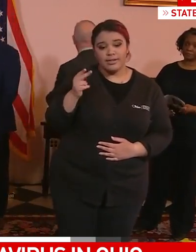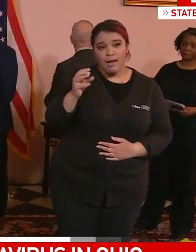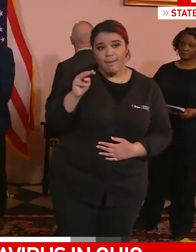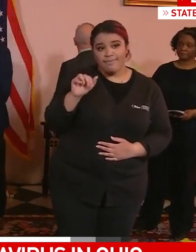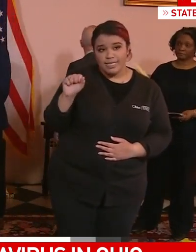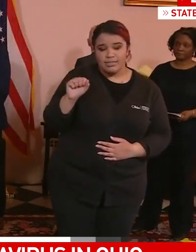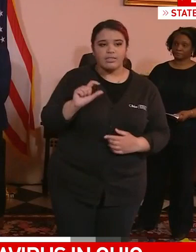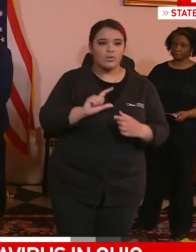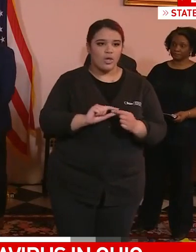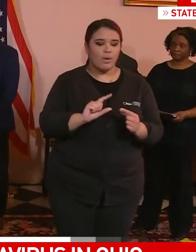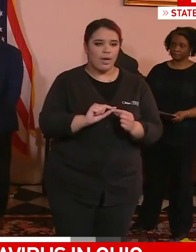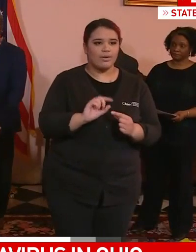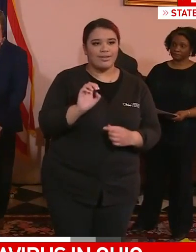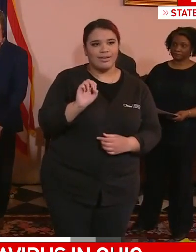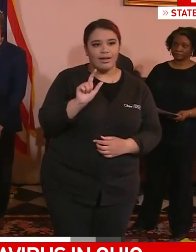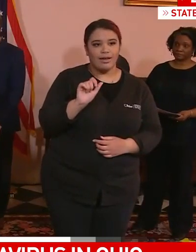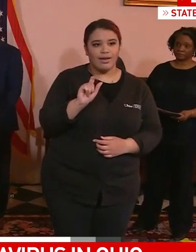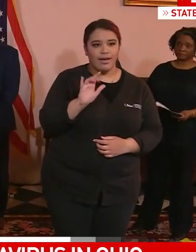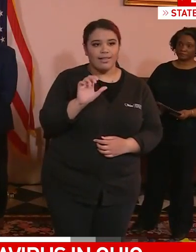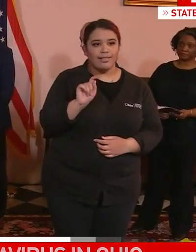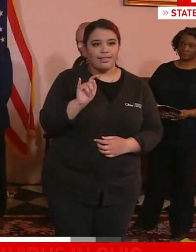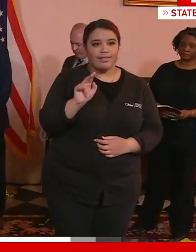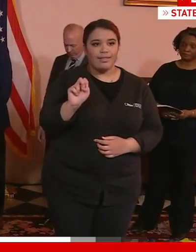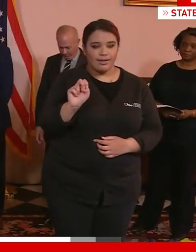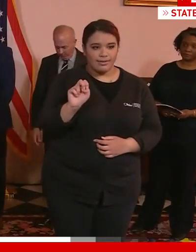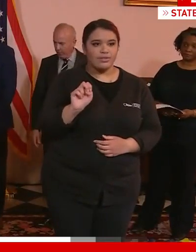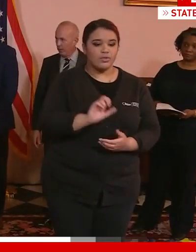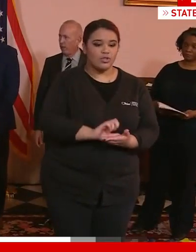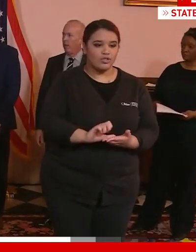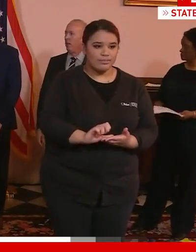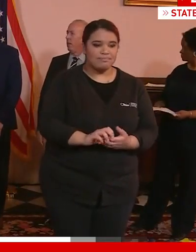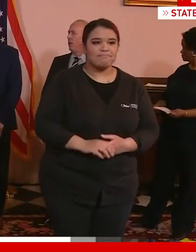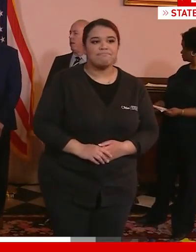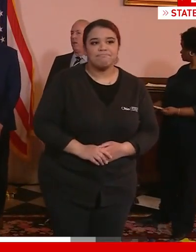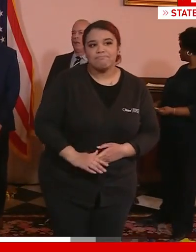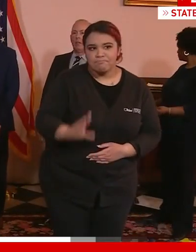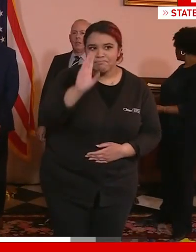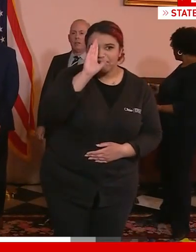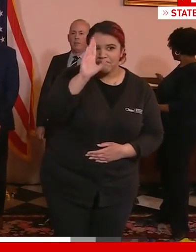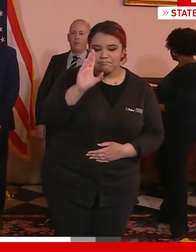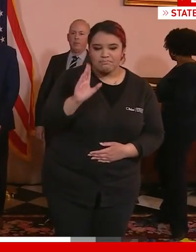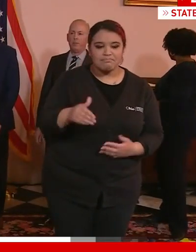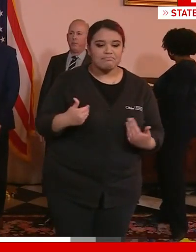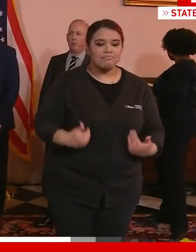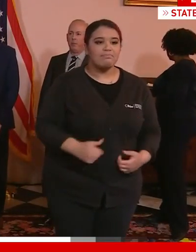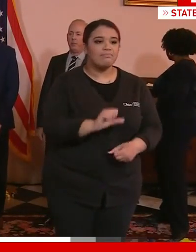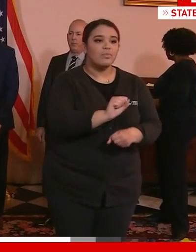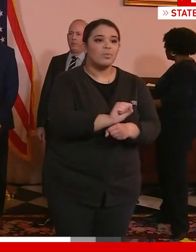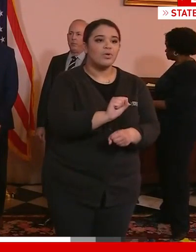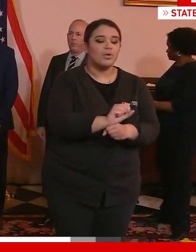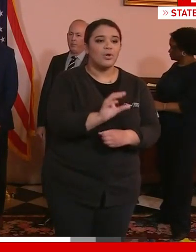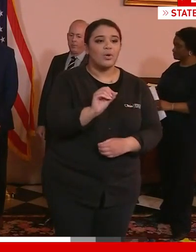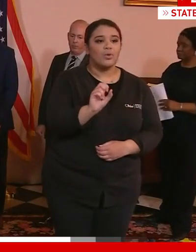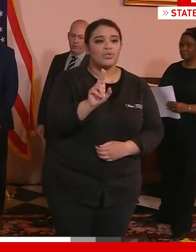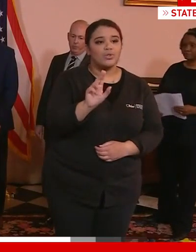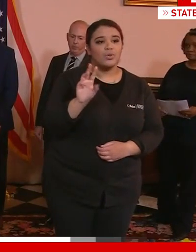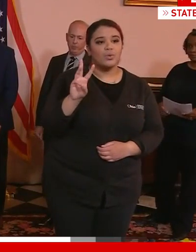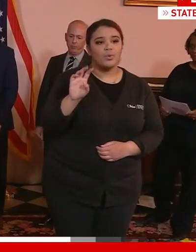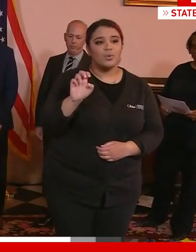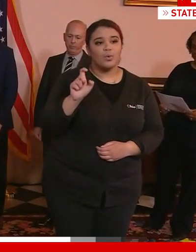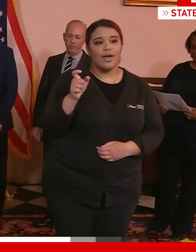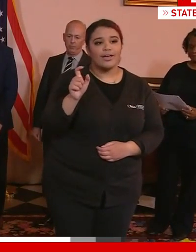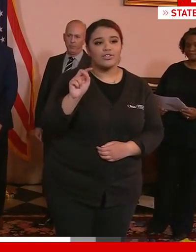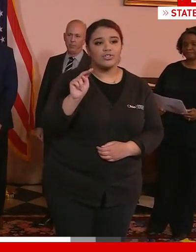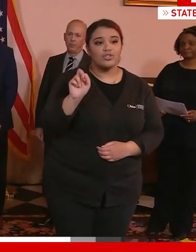Thank you, Mike. I'm Andy Thomas, Chief Clinical Officer from the Ohio State University WEXNER Medical Center. I have a pleasure to represent the